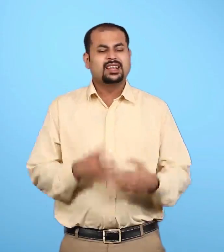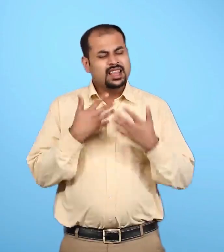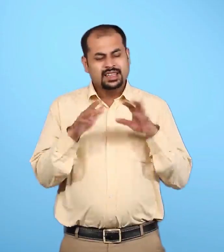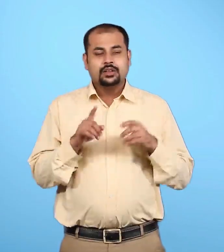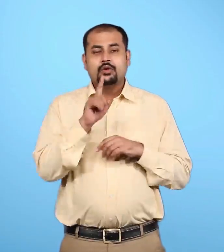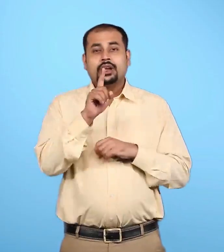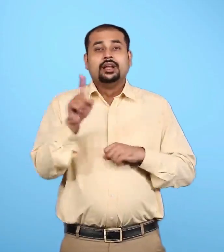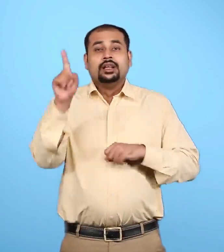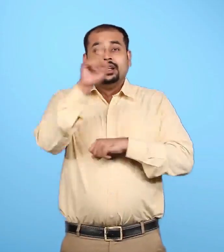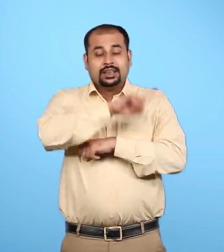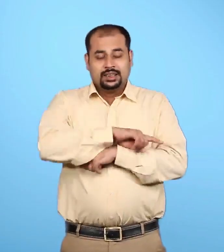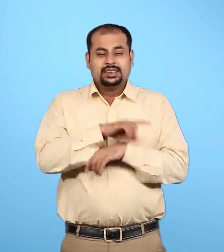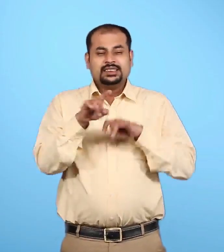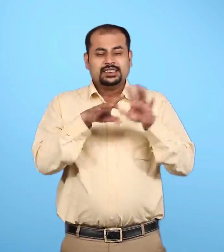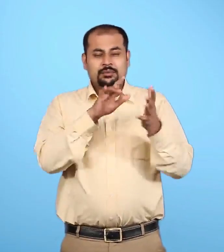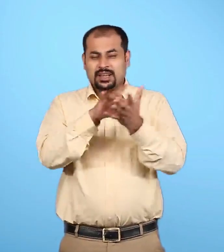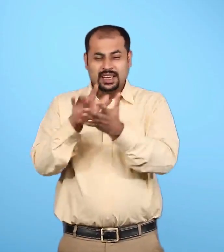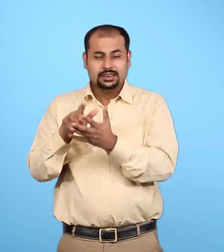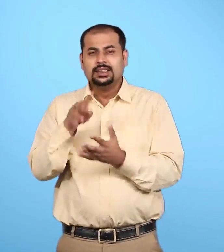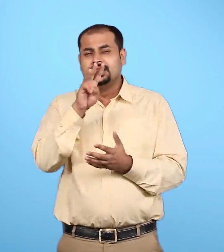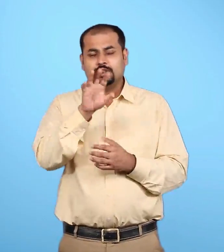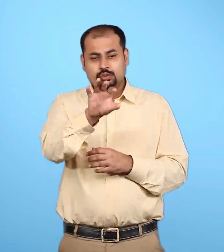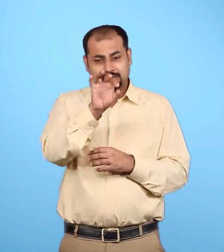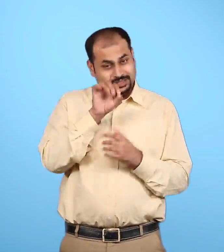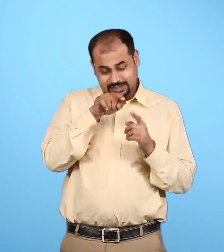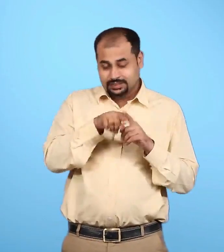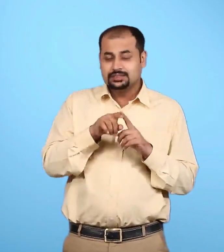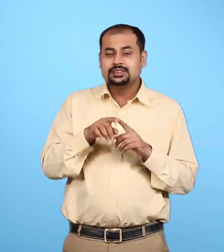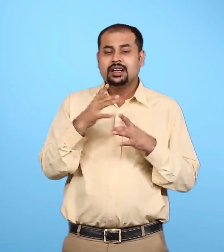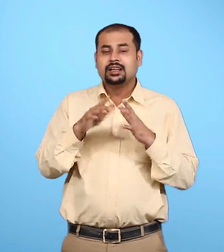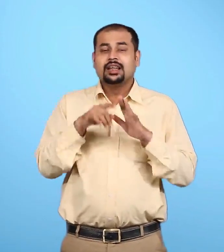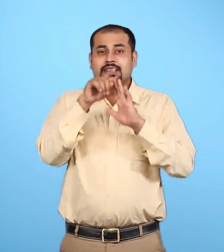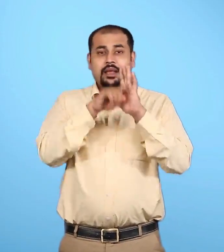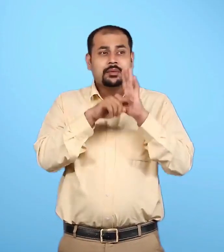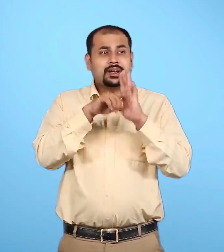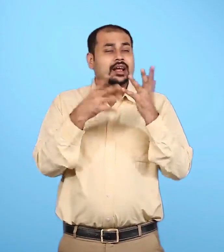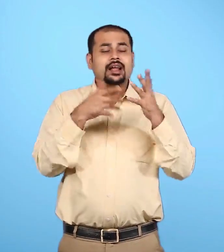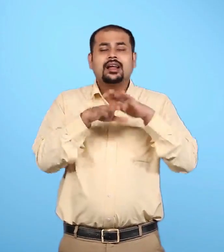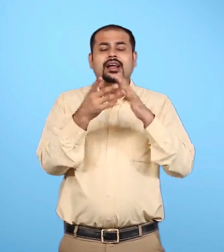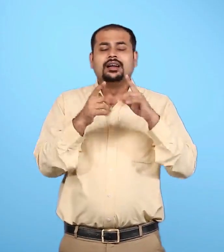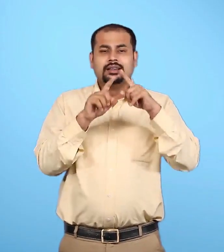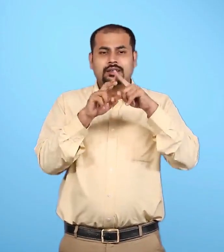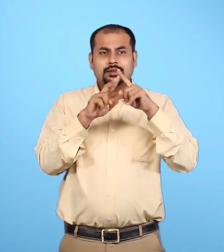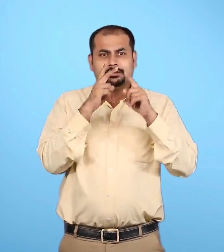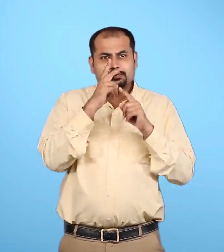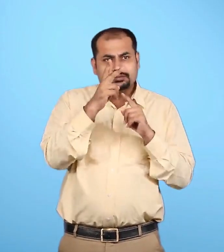On any one day, choose any 3 cities and record their temperature from the TV or